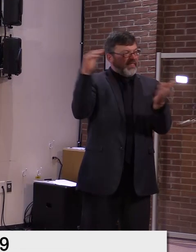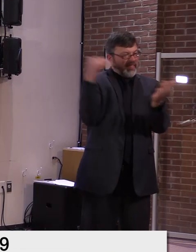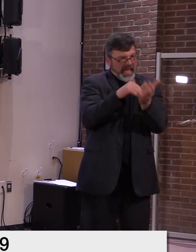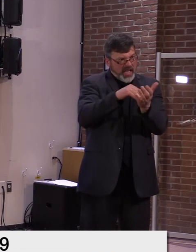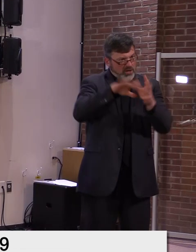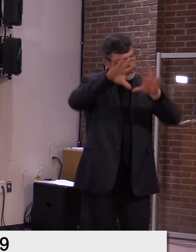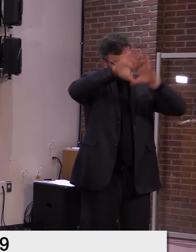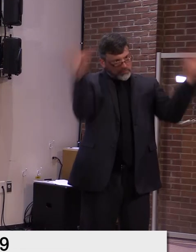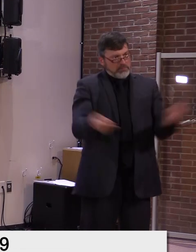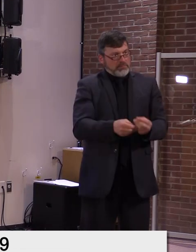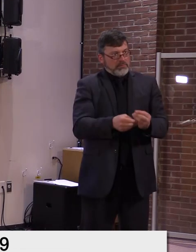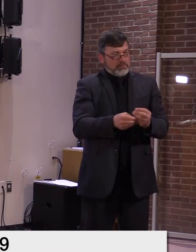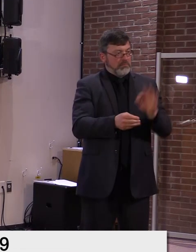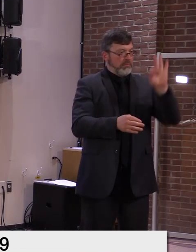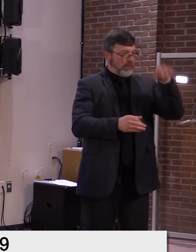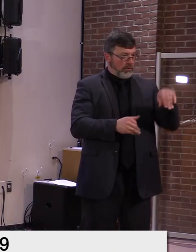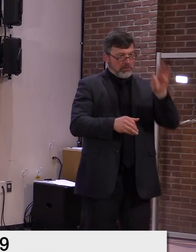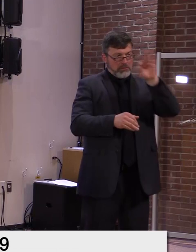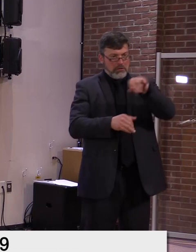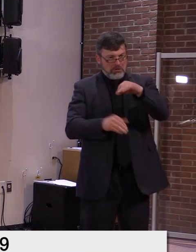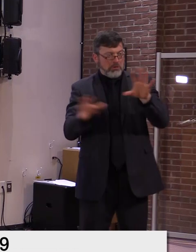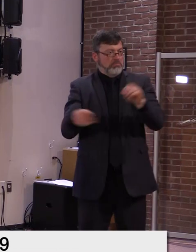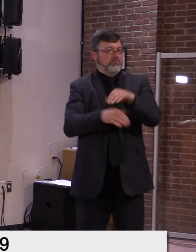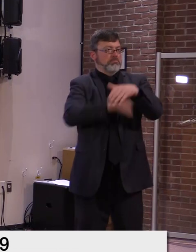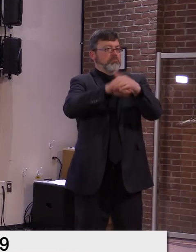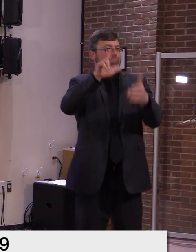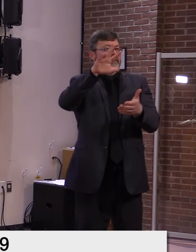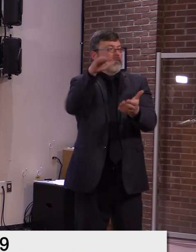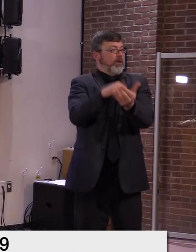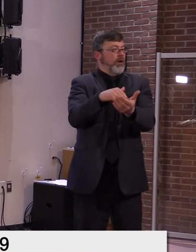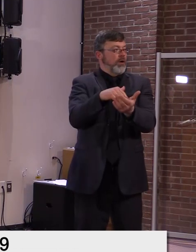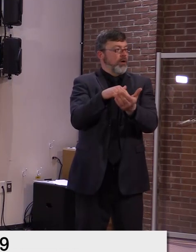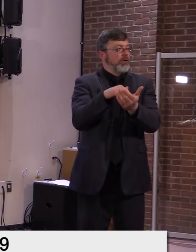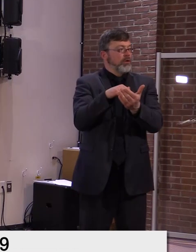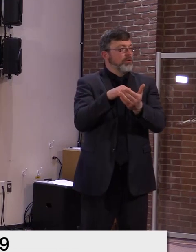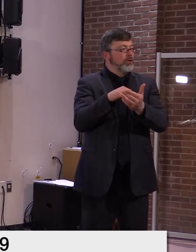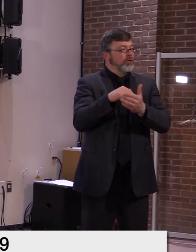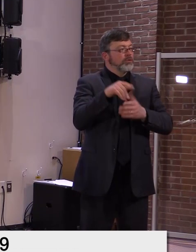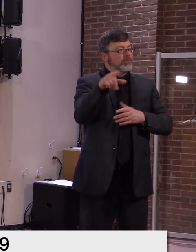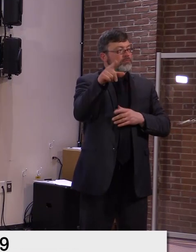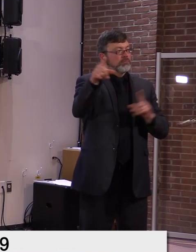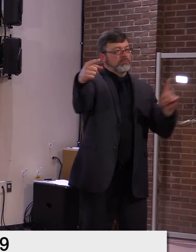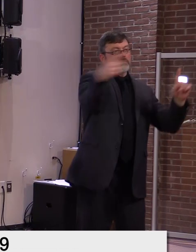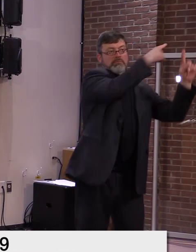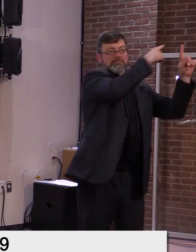hotline at 844-684-684